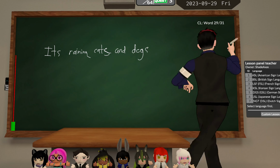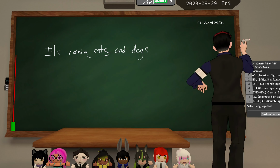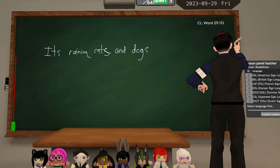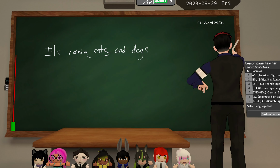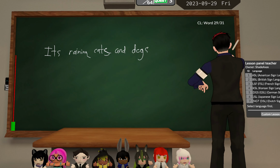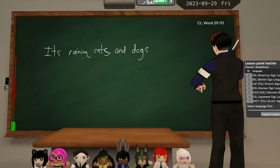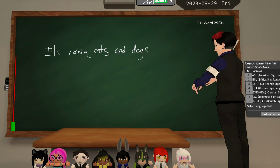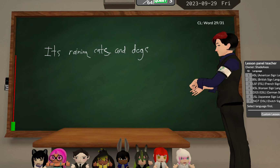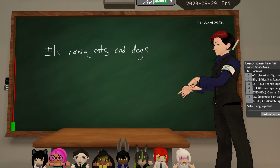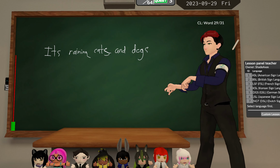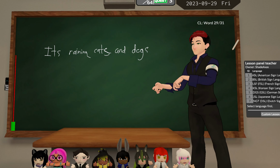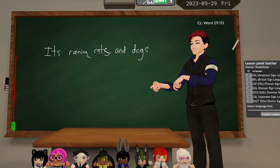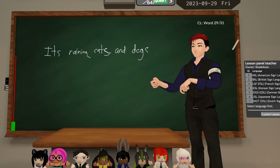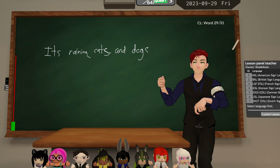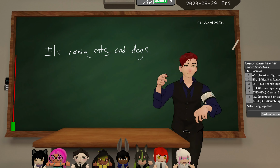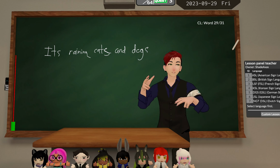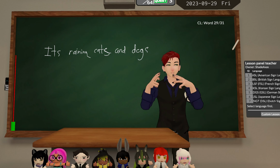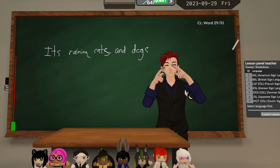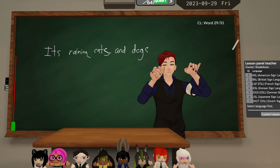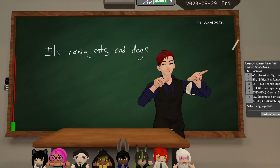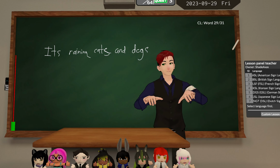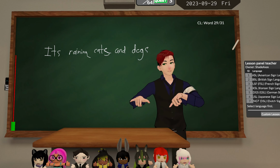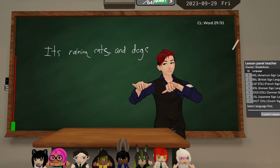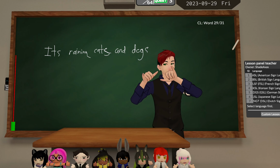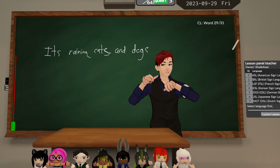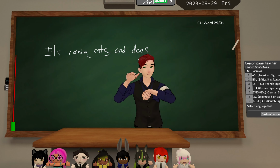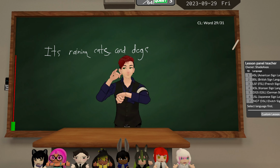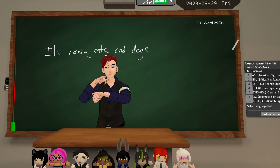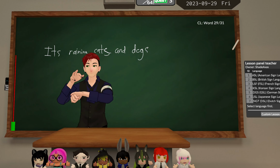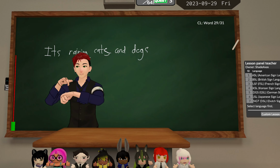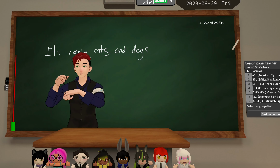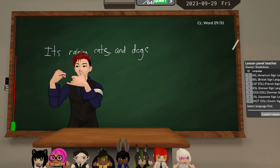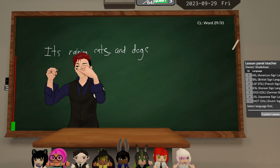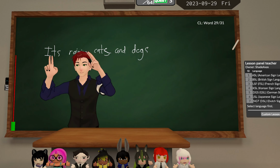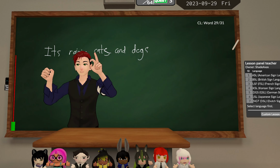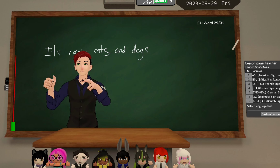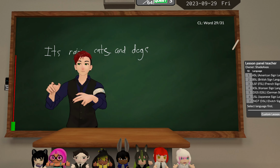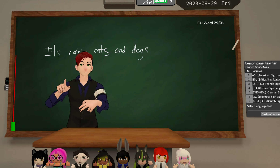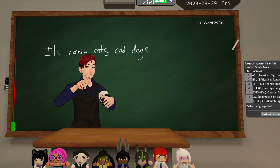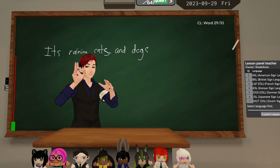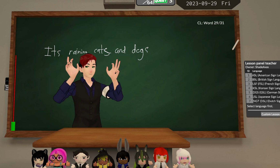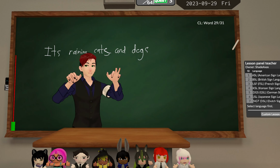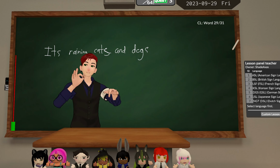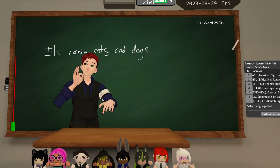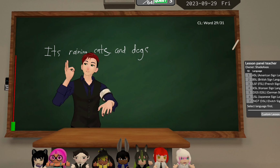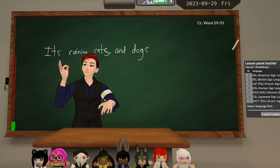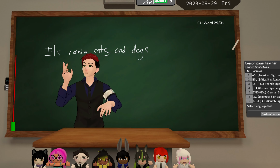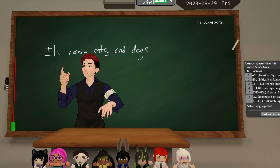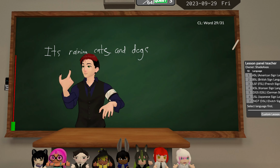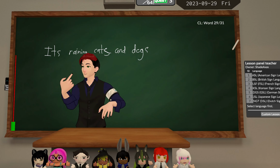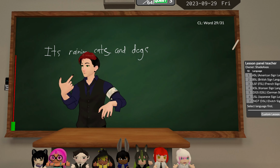All right. So a very common English idiom is "it's raining cats and